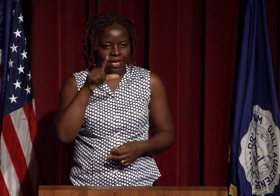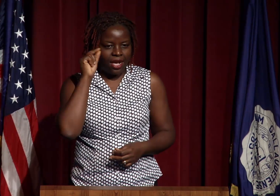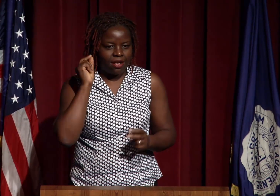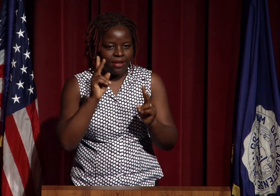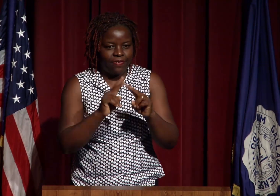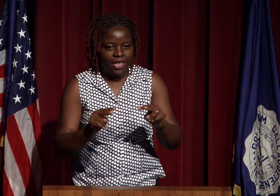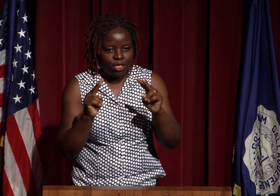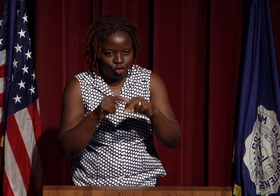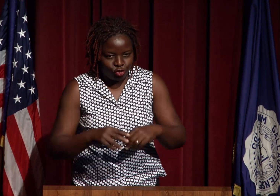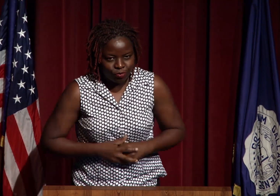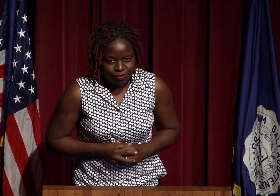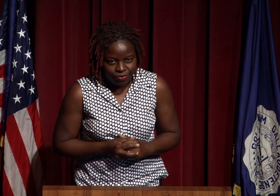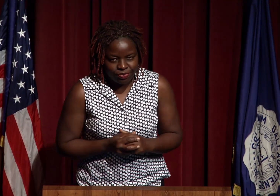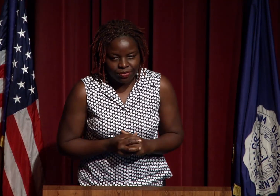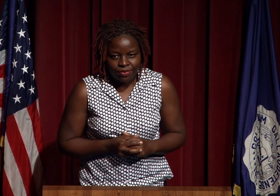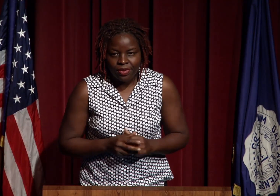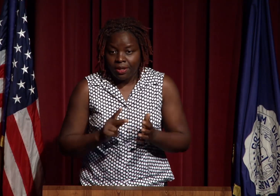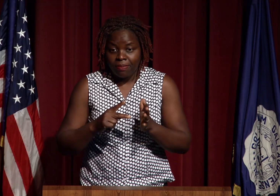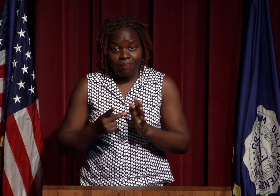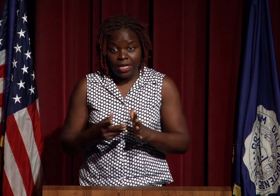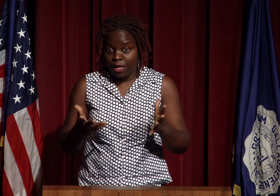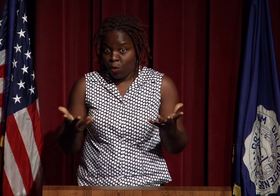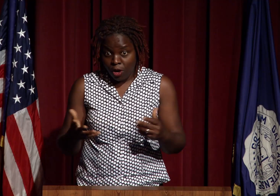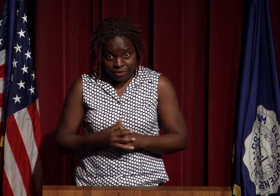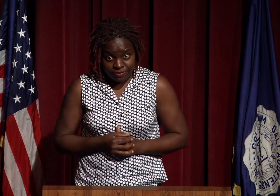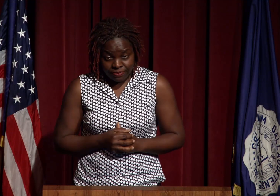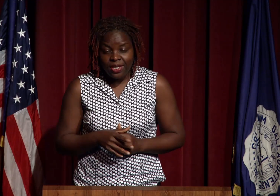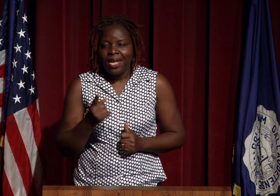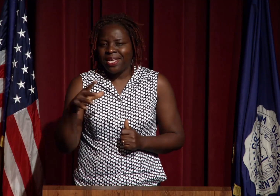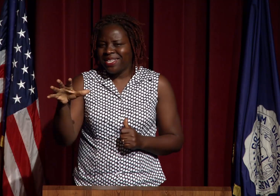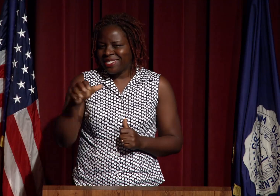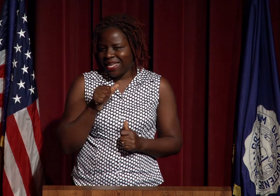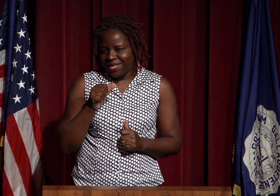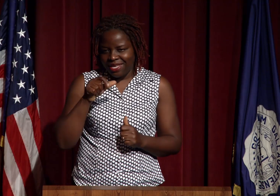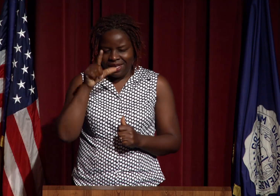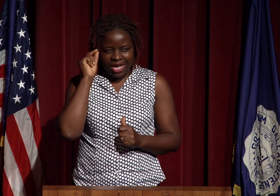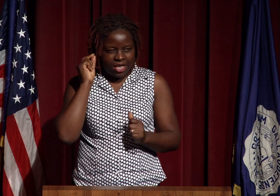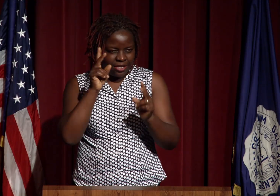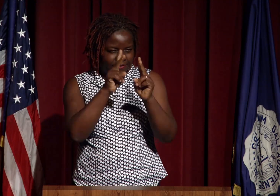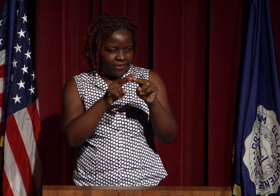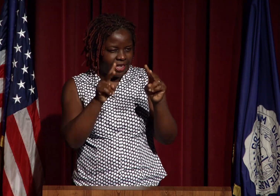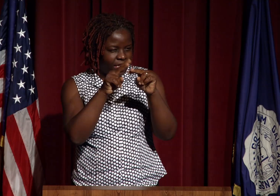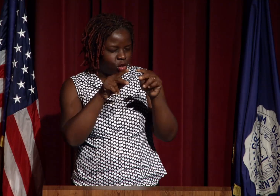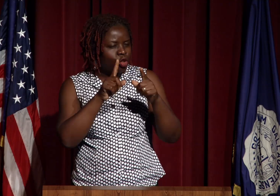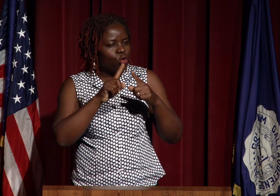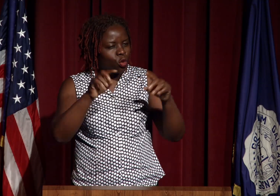bring them together to rise this new notion. It takes a Gallaudet village.